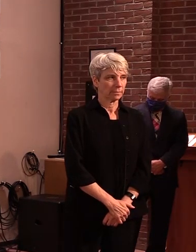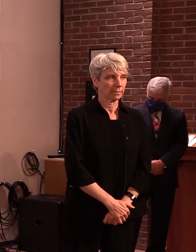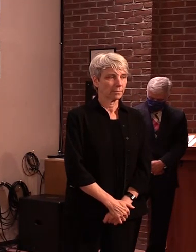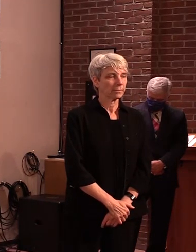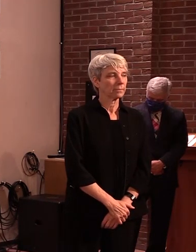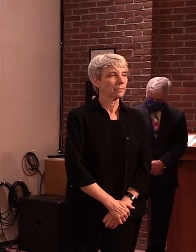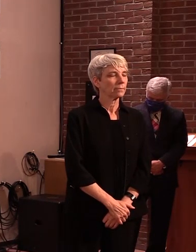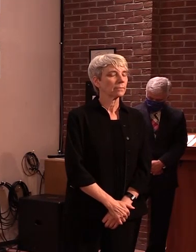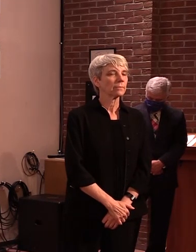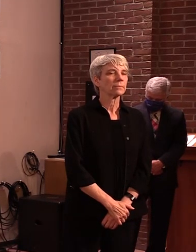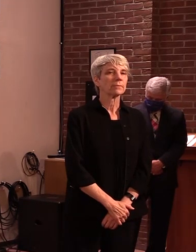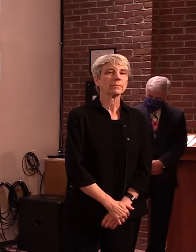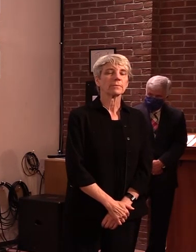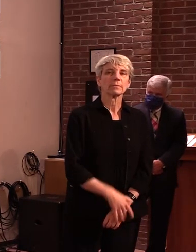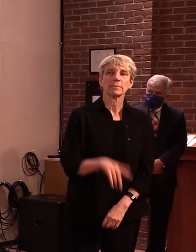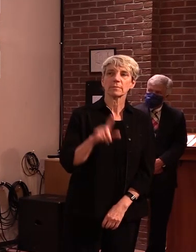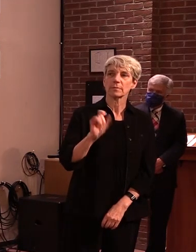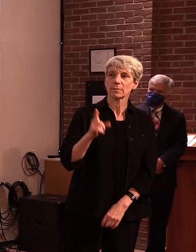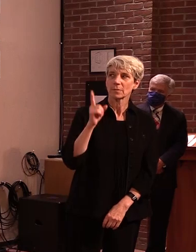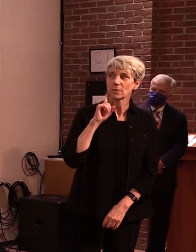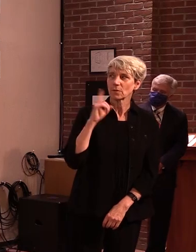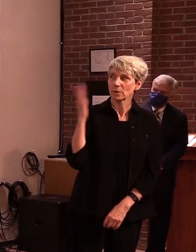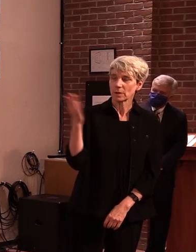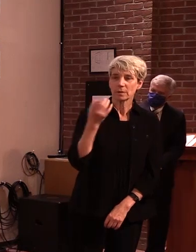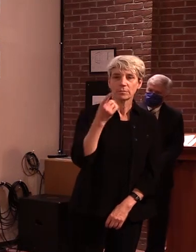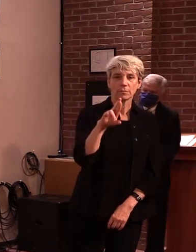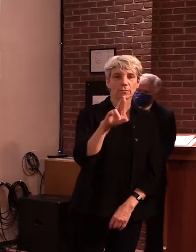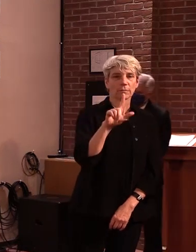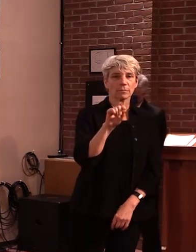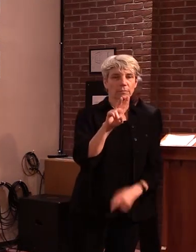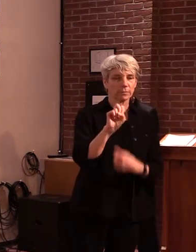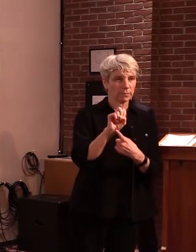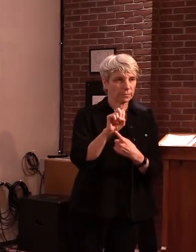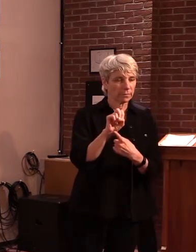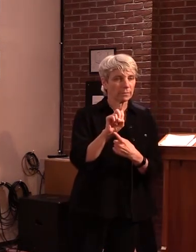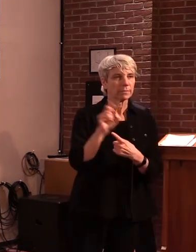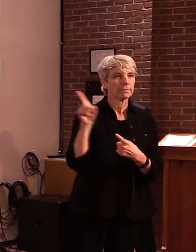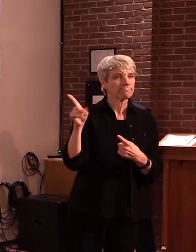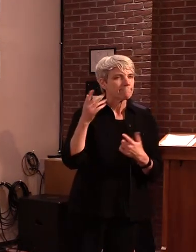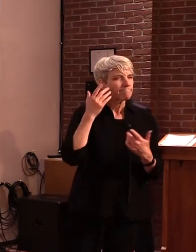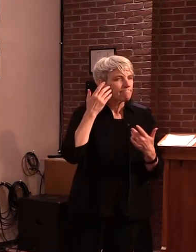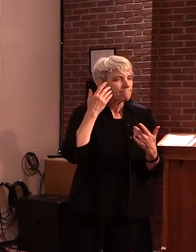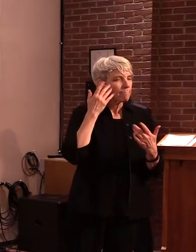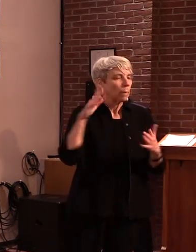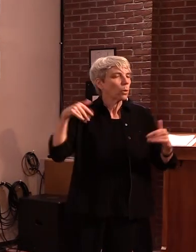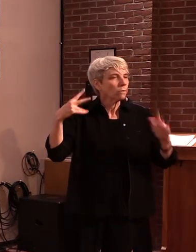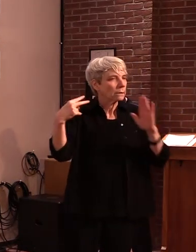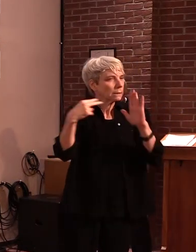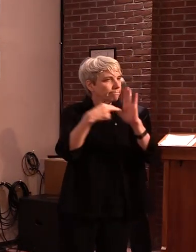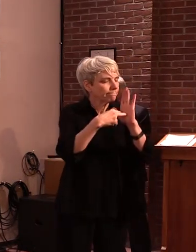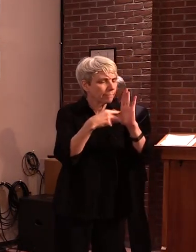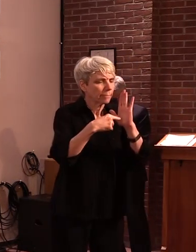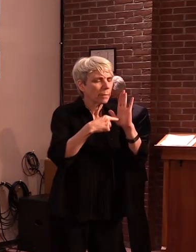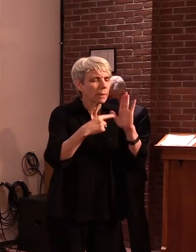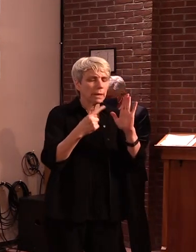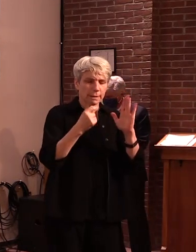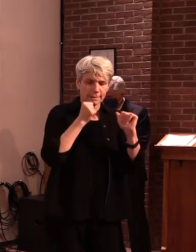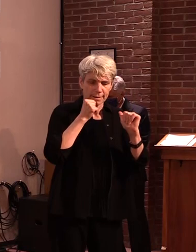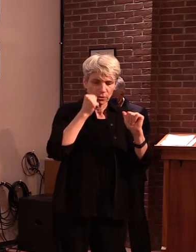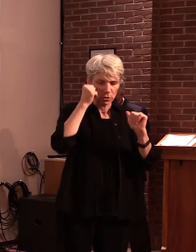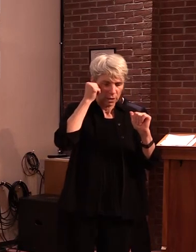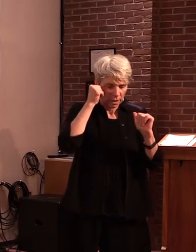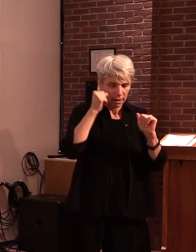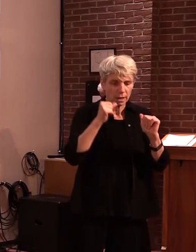Hi, this is for Dr. Levine. And if you may not have seen this yet, I just wondered if you could comment on a research letter that was published